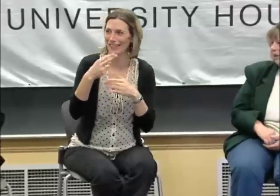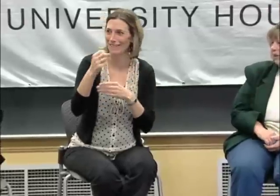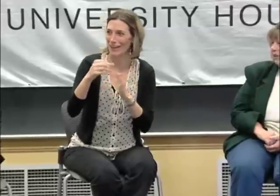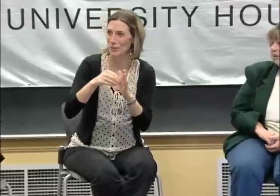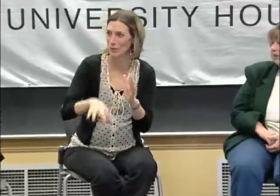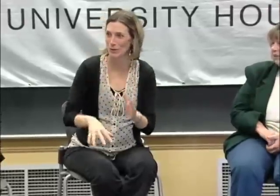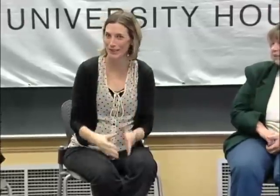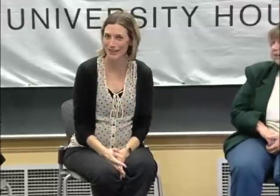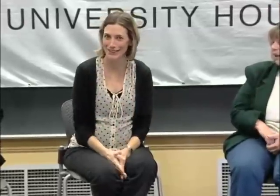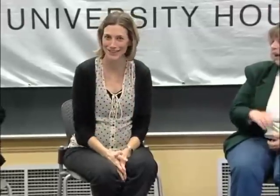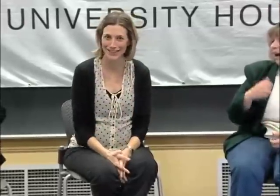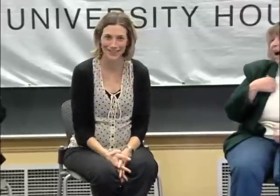before I get a high school class.